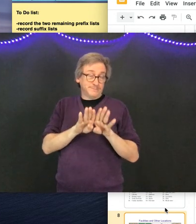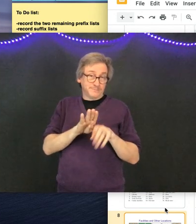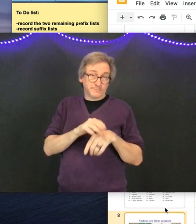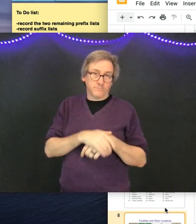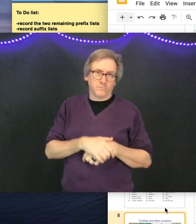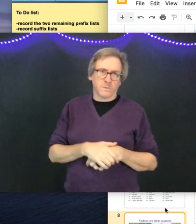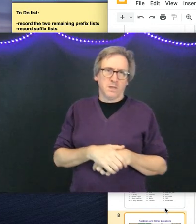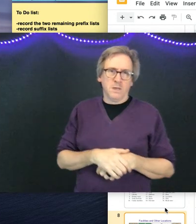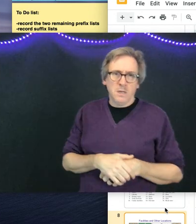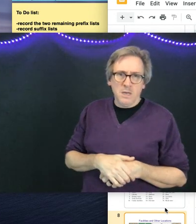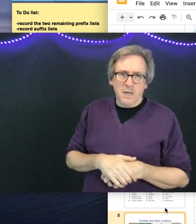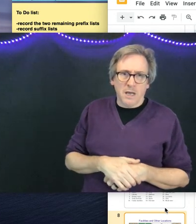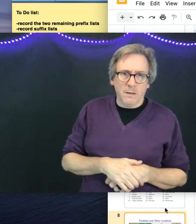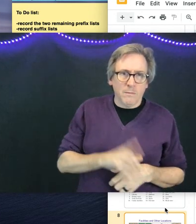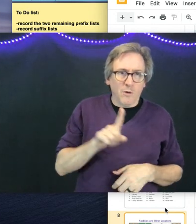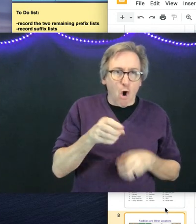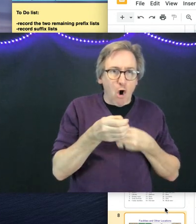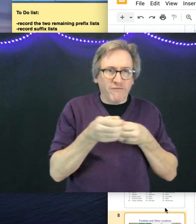door.